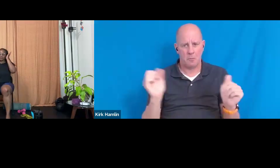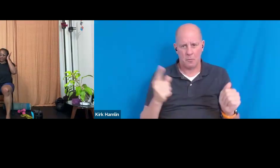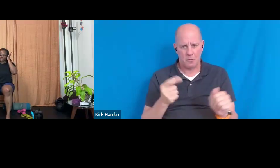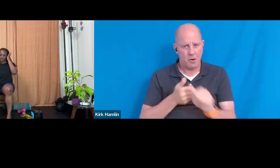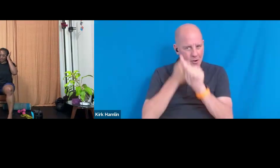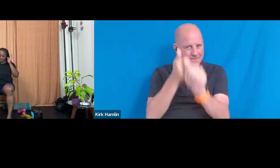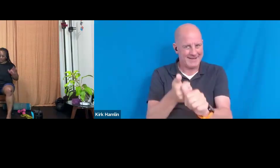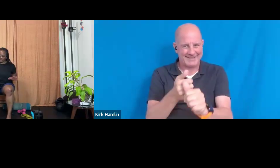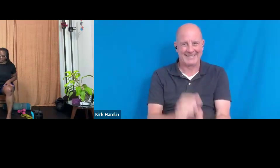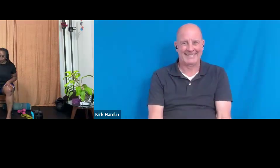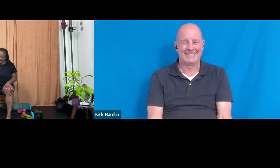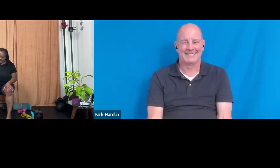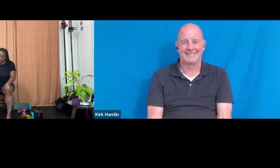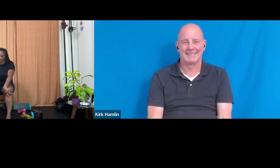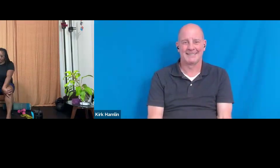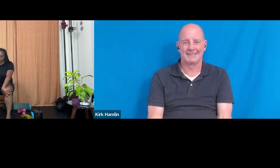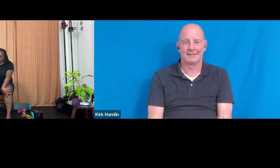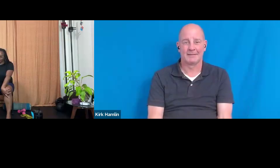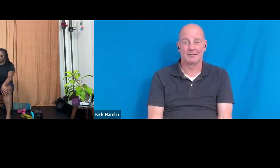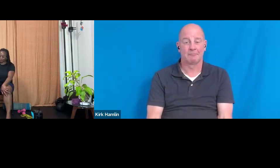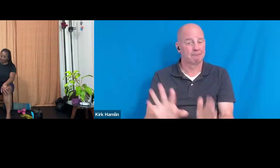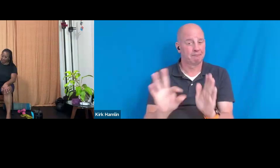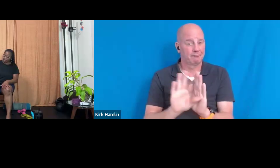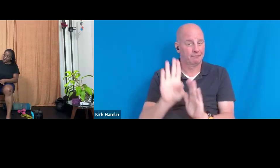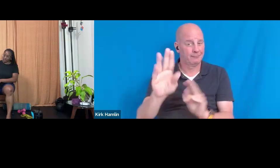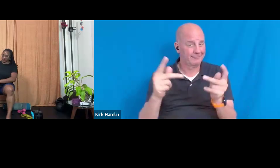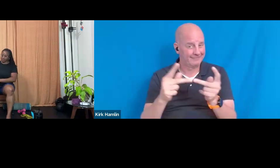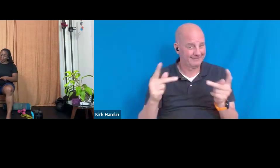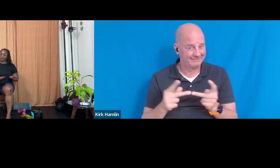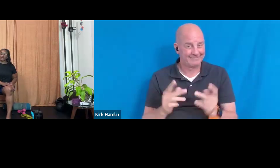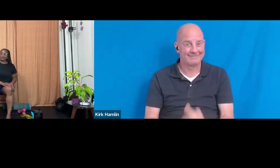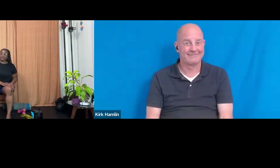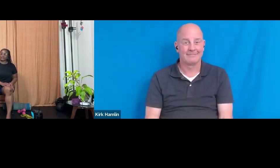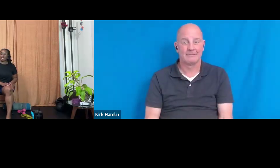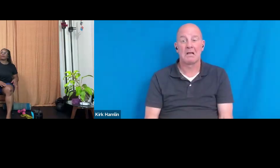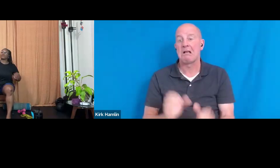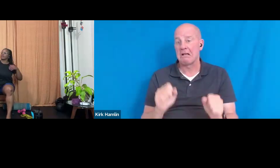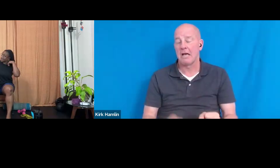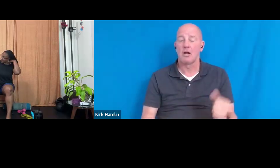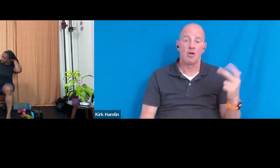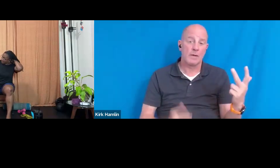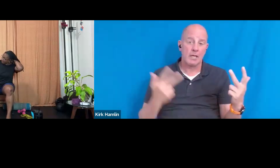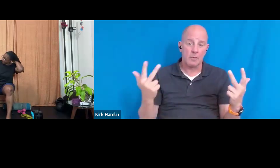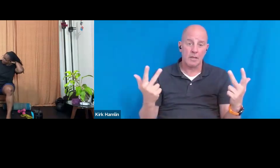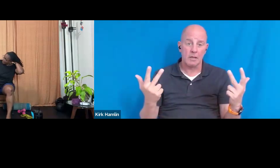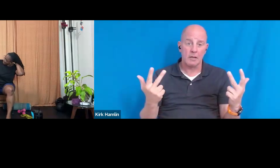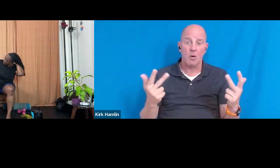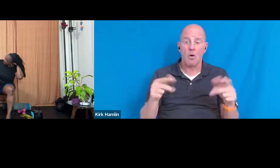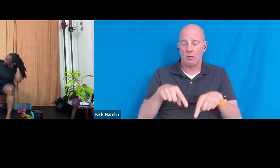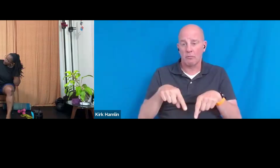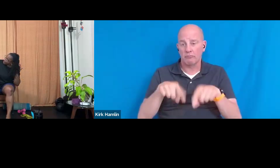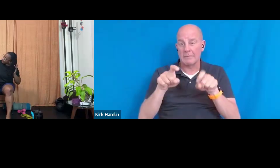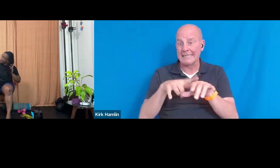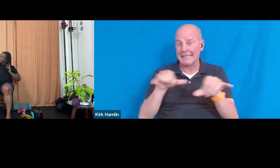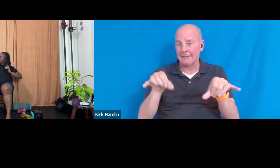this. So pick your poison. We're going to do either 3 and 3, one at a time, or 6, both at a